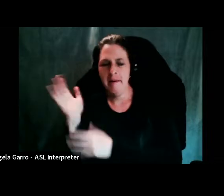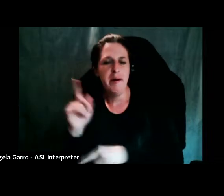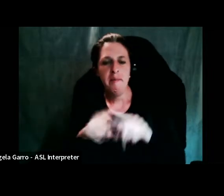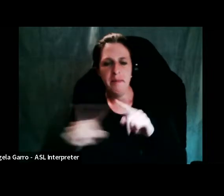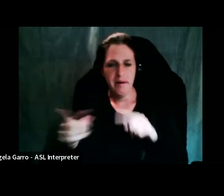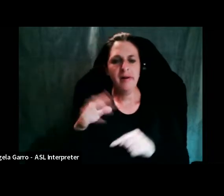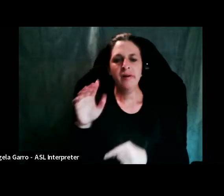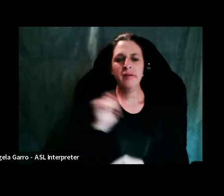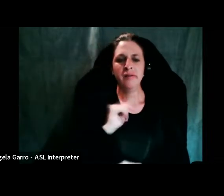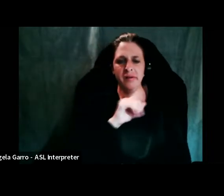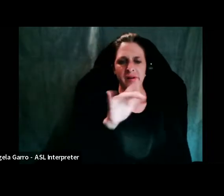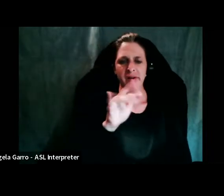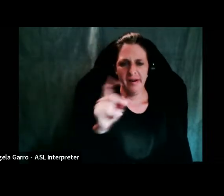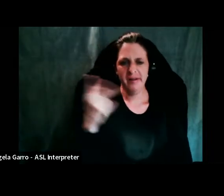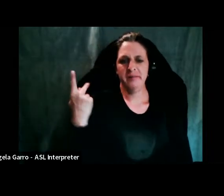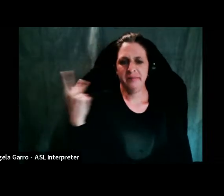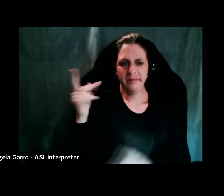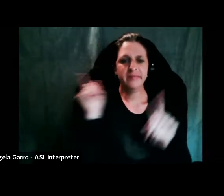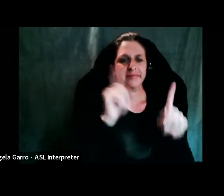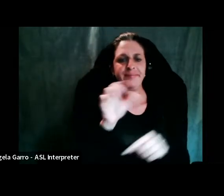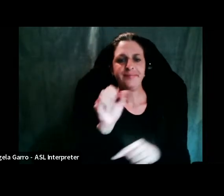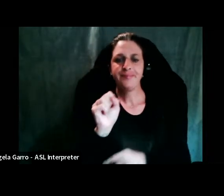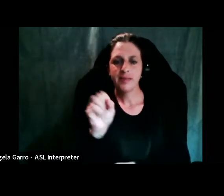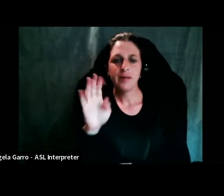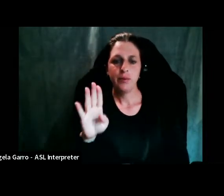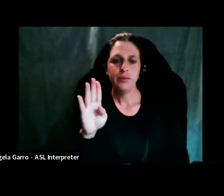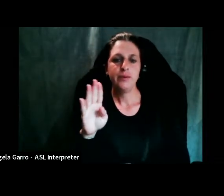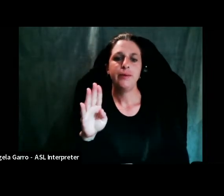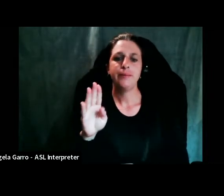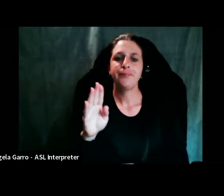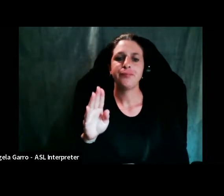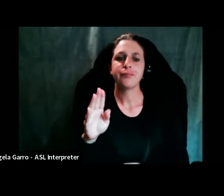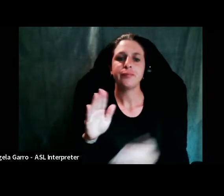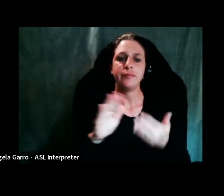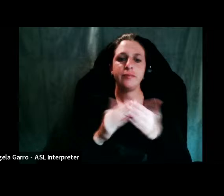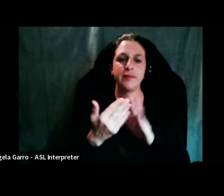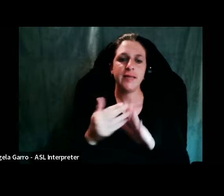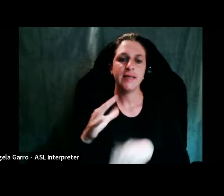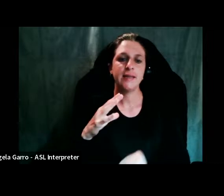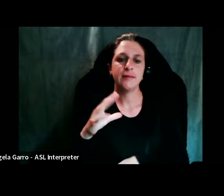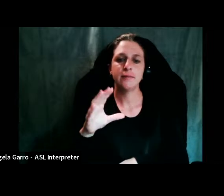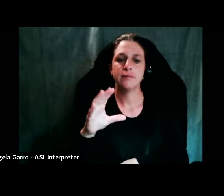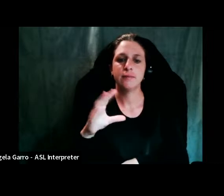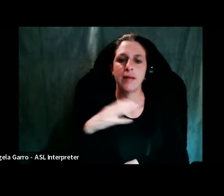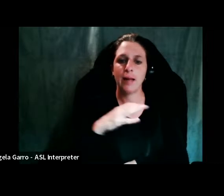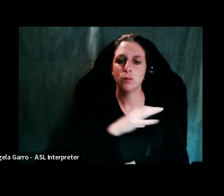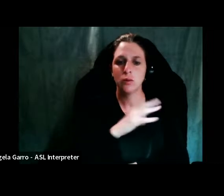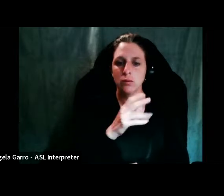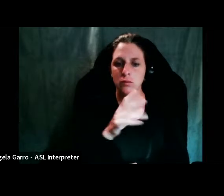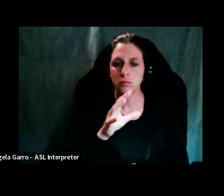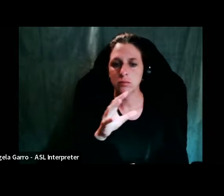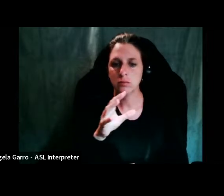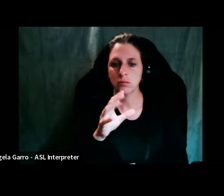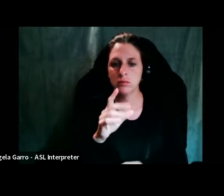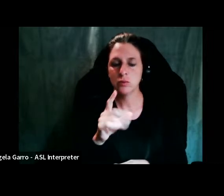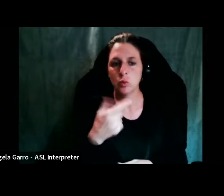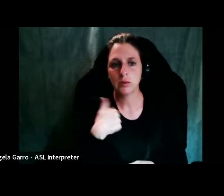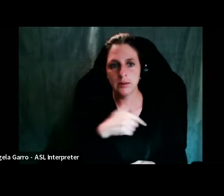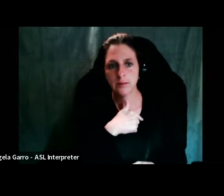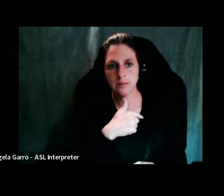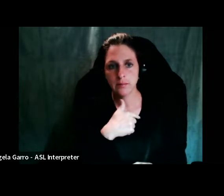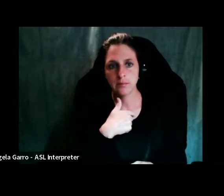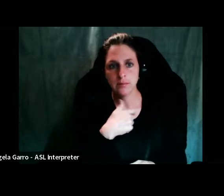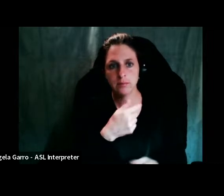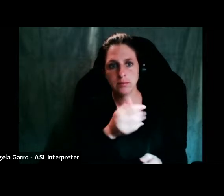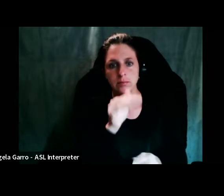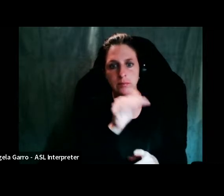to the San Bruno City Council and petitioned the council for some work